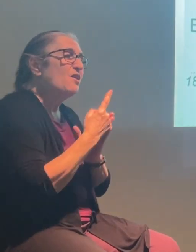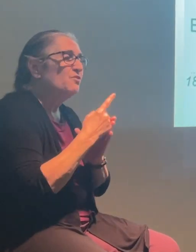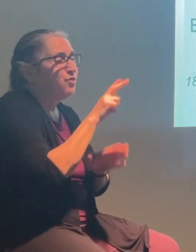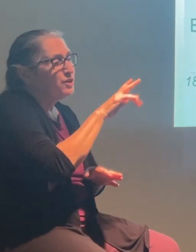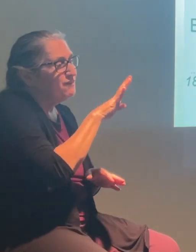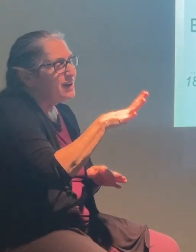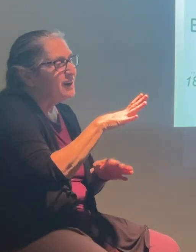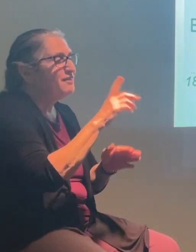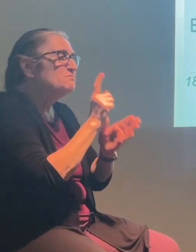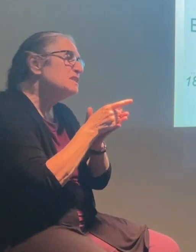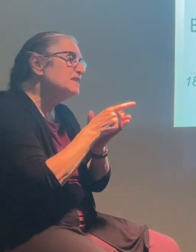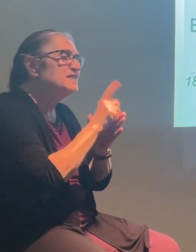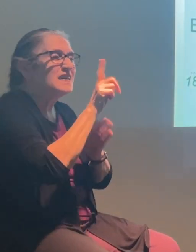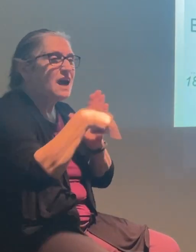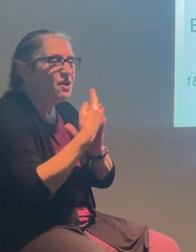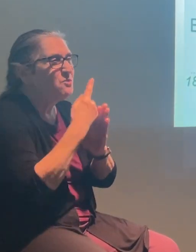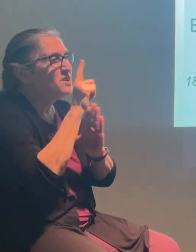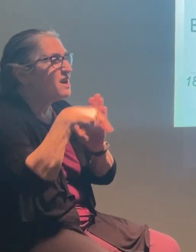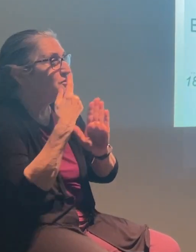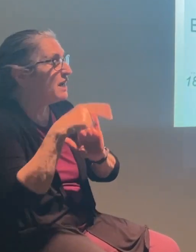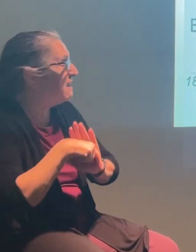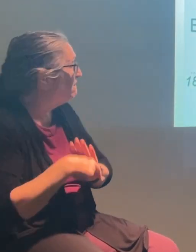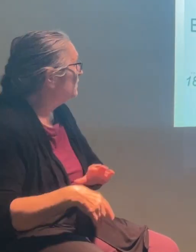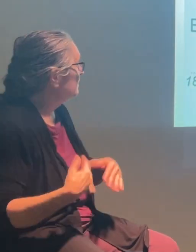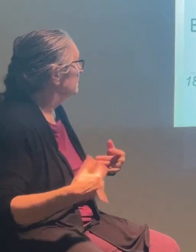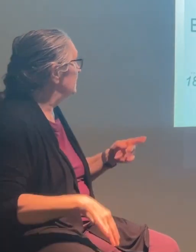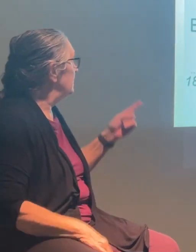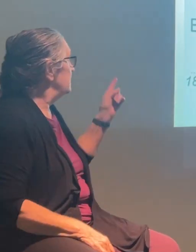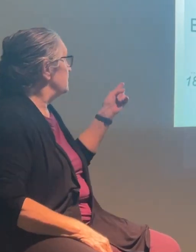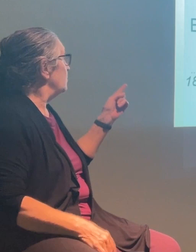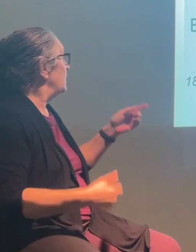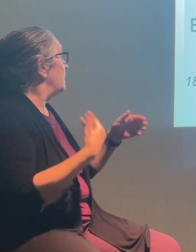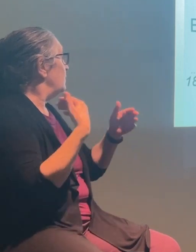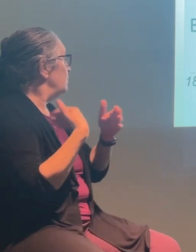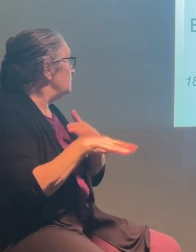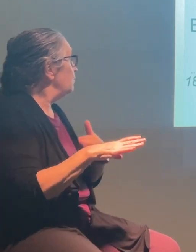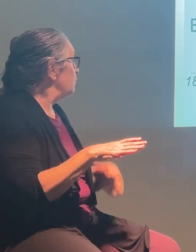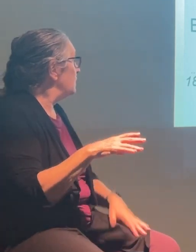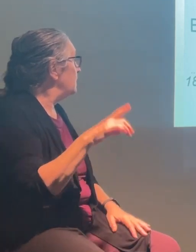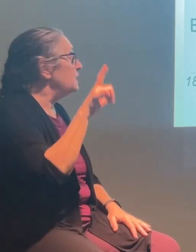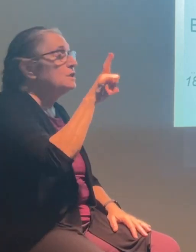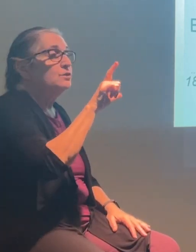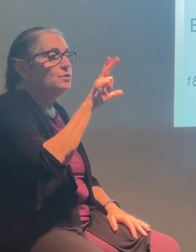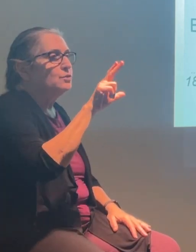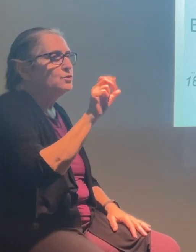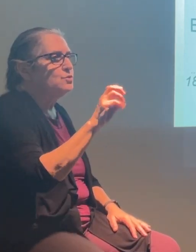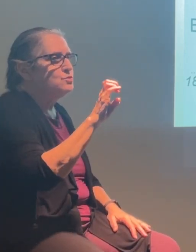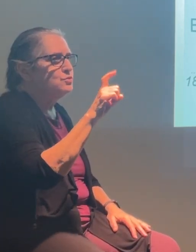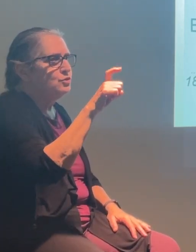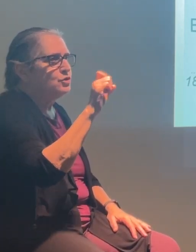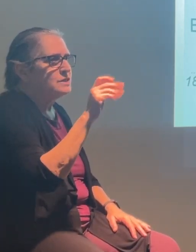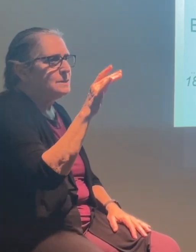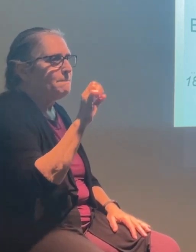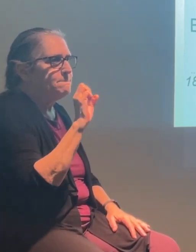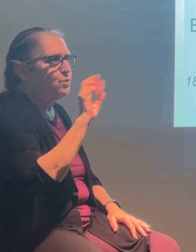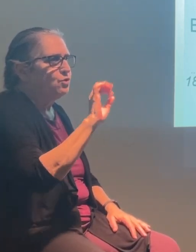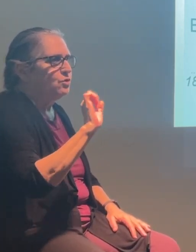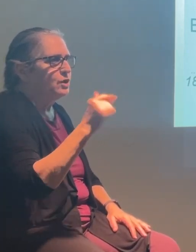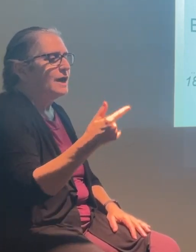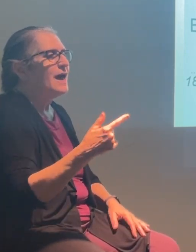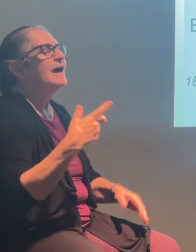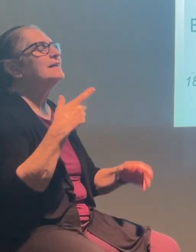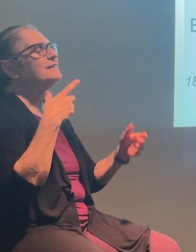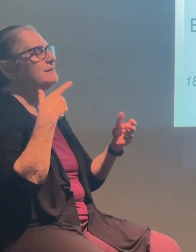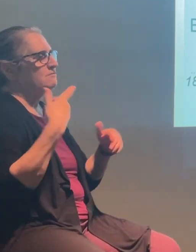So here we go. So Mr. Steichen was born in Luxembourg and died in Connecticut, but lived mostly when he was in the US in New